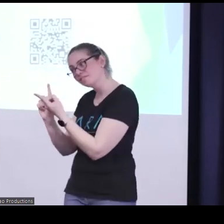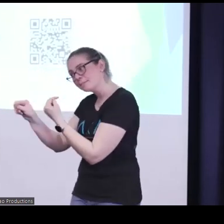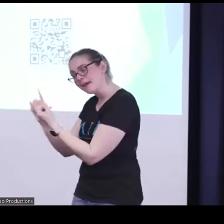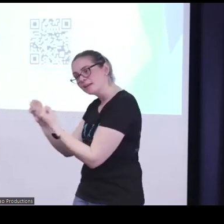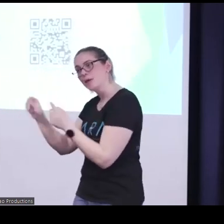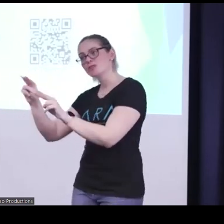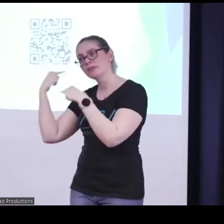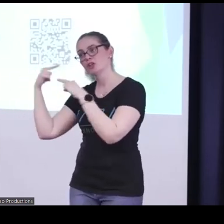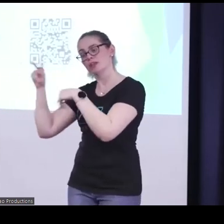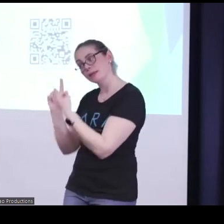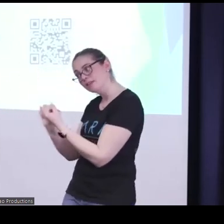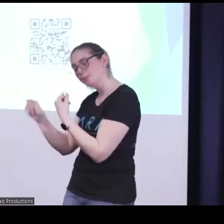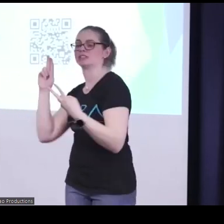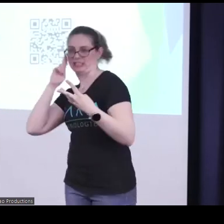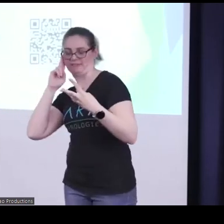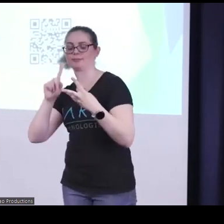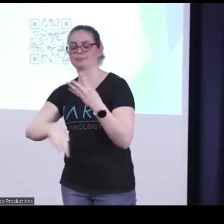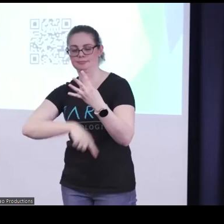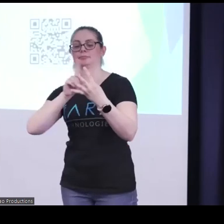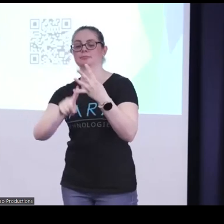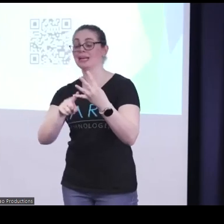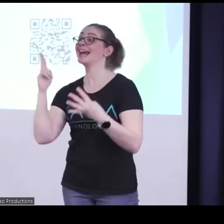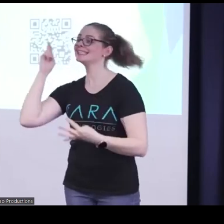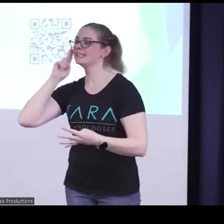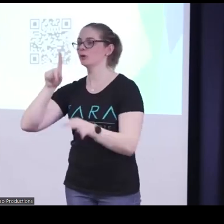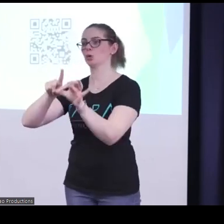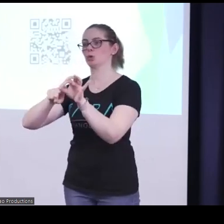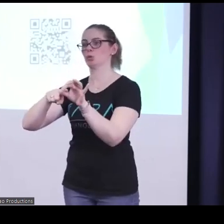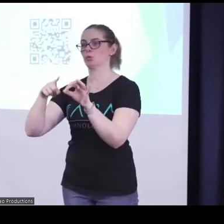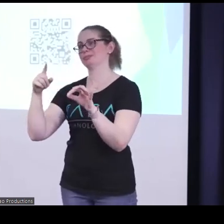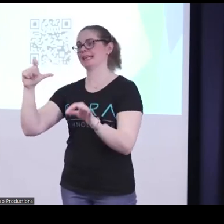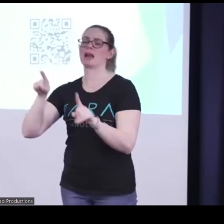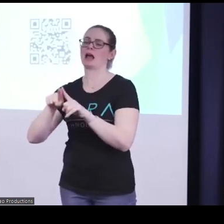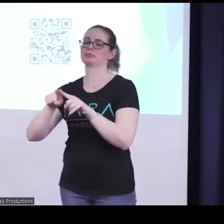sitting there with the animator, providing feedback on the reviews of the avatars.